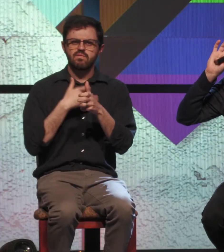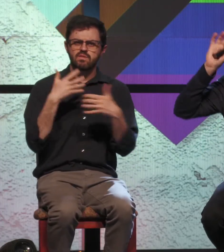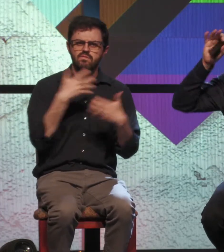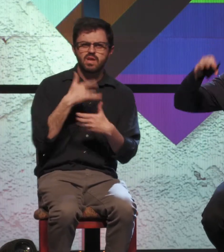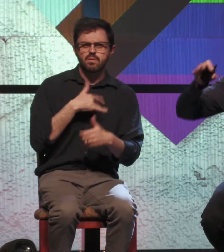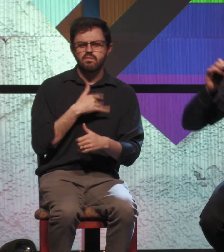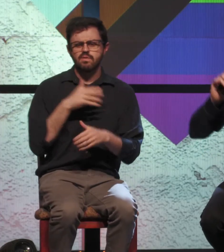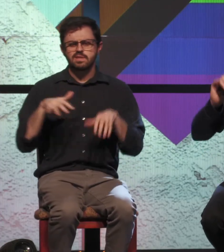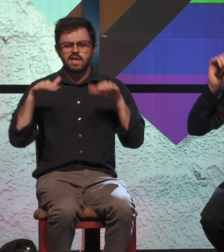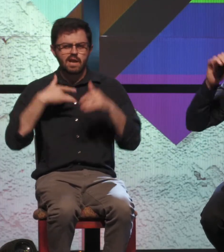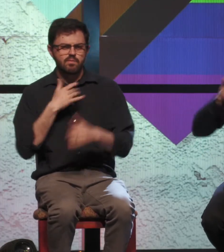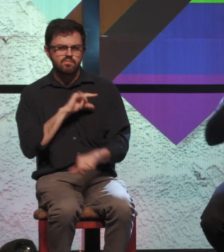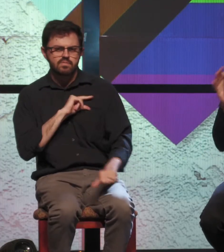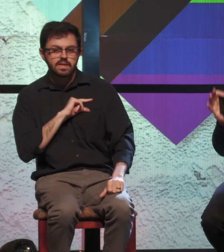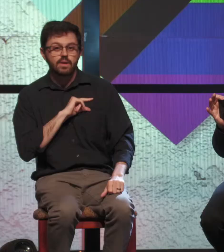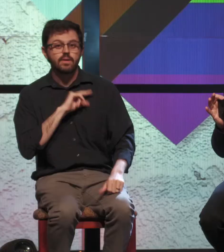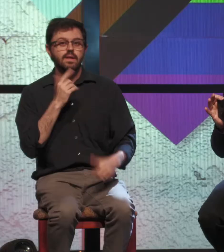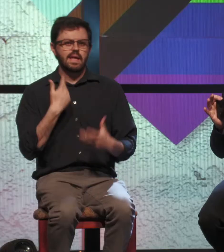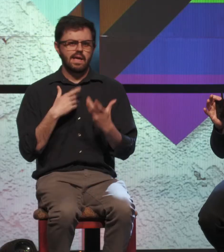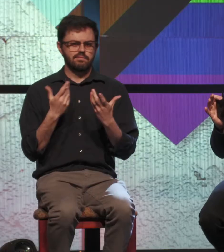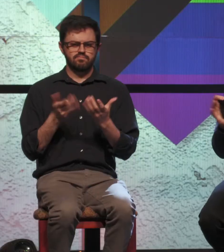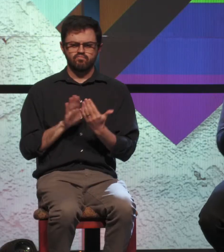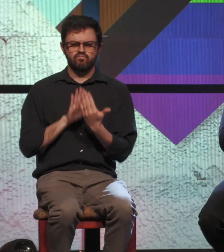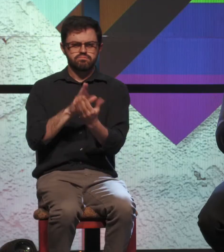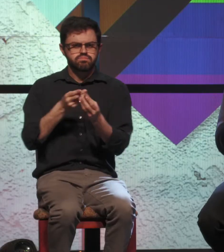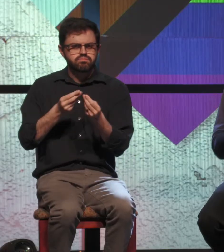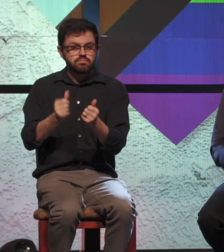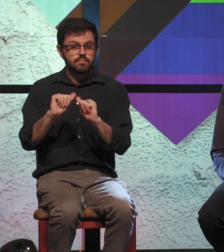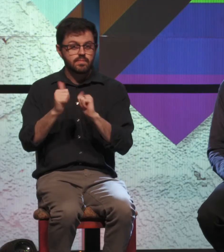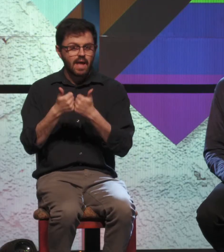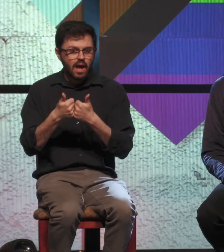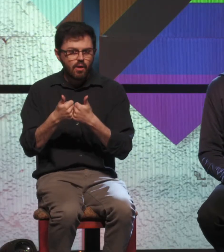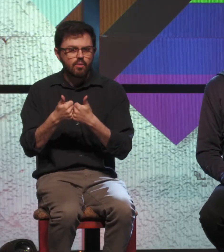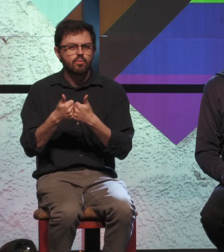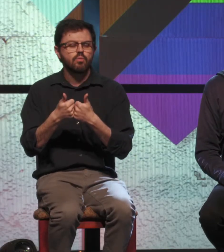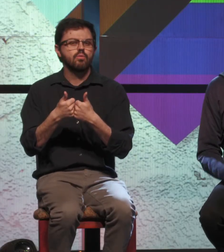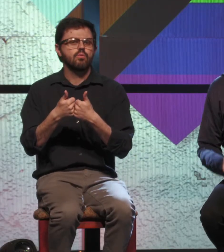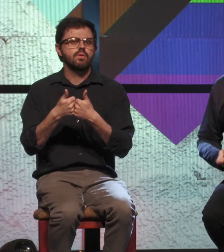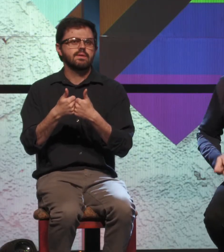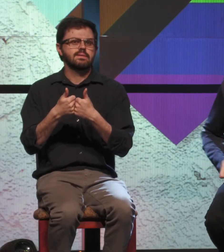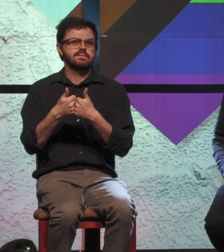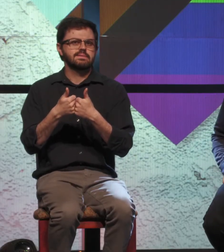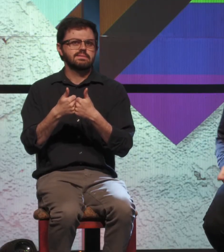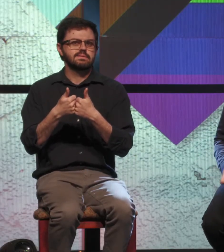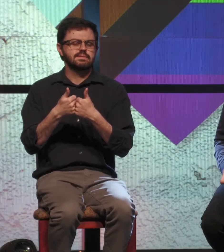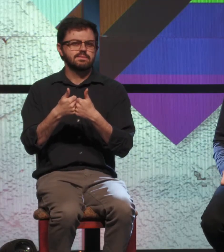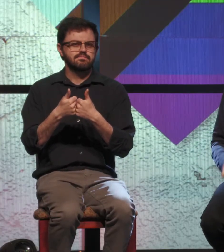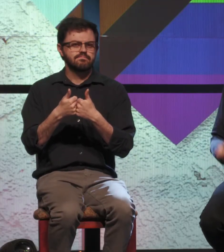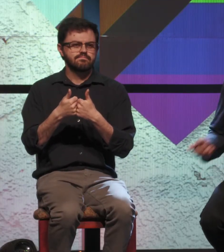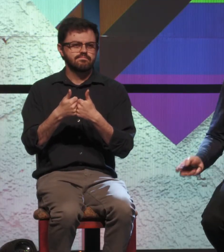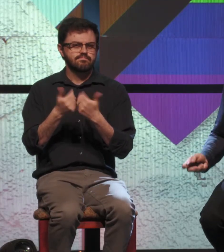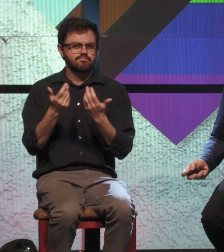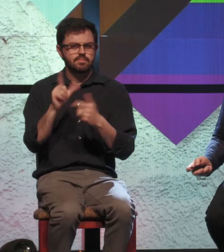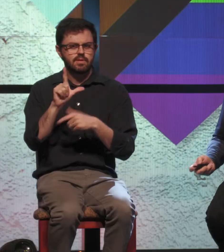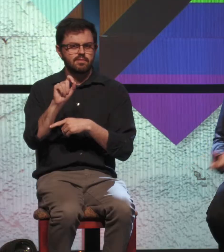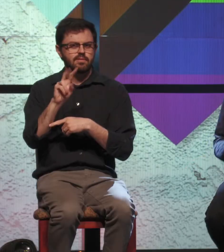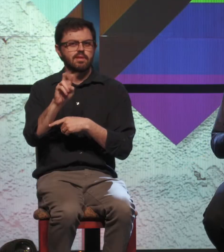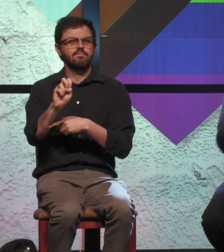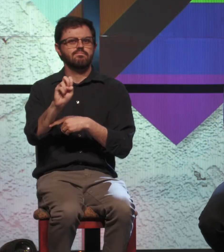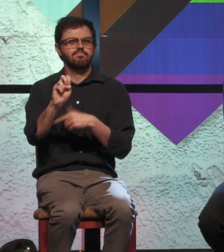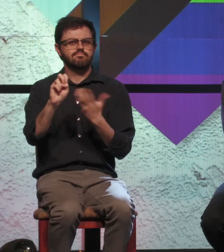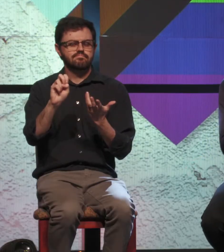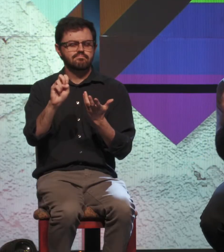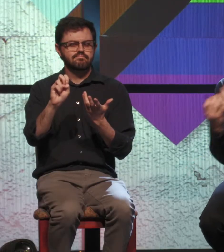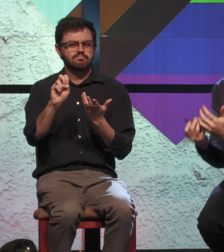that the solution, the antidote to that experience, to what really plagues human existence, is love.